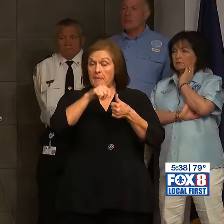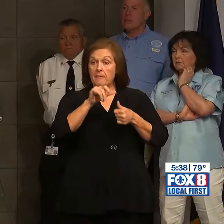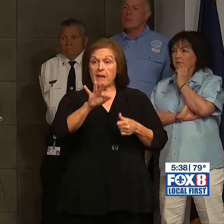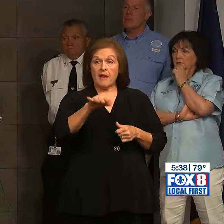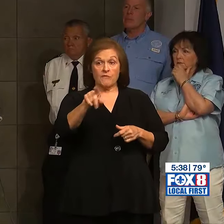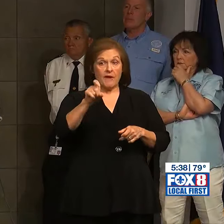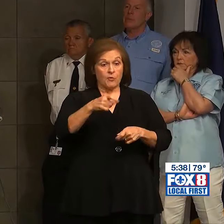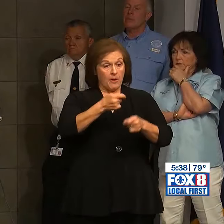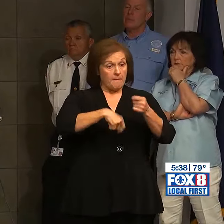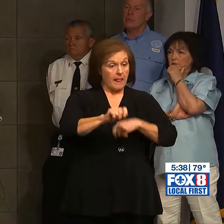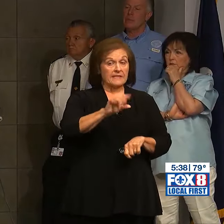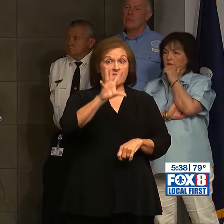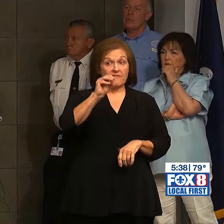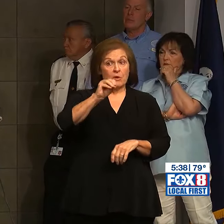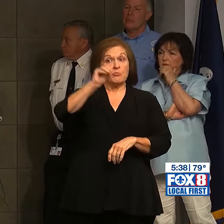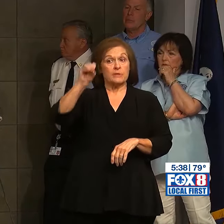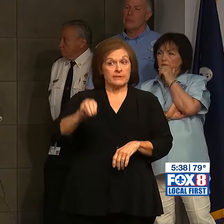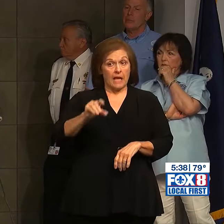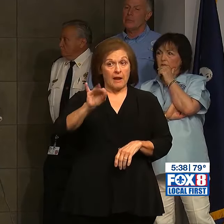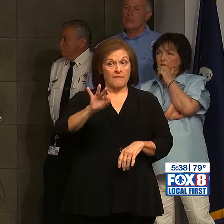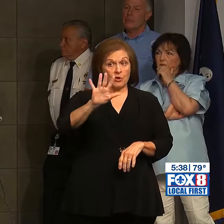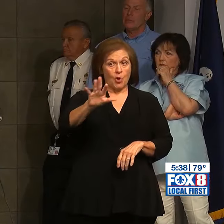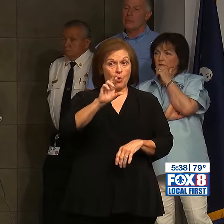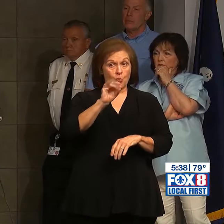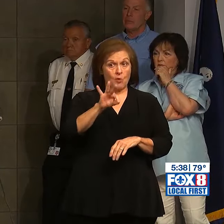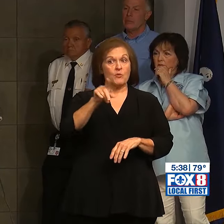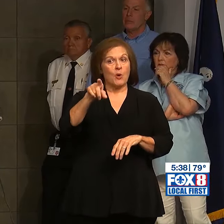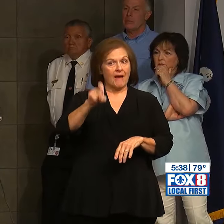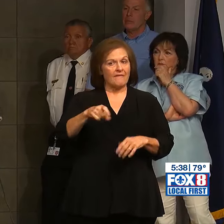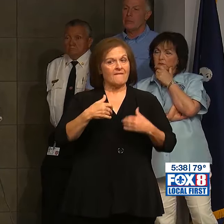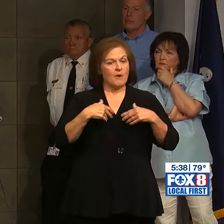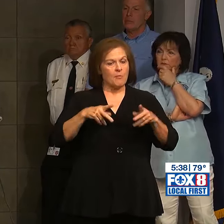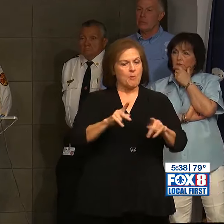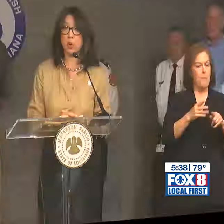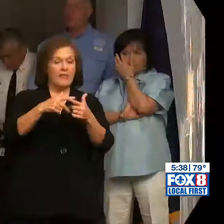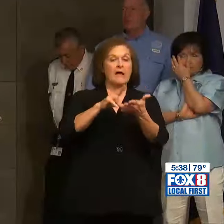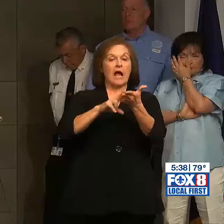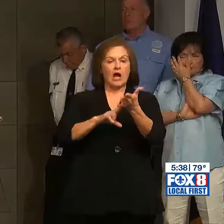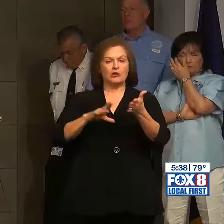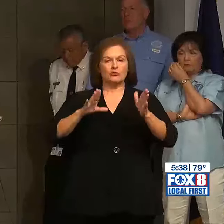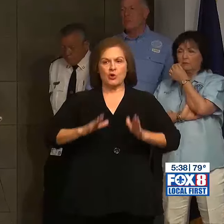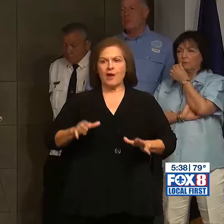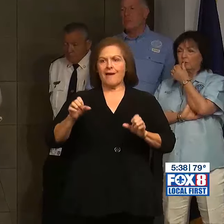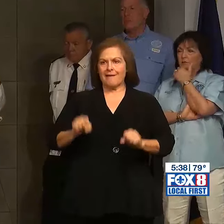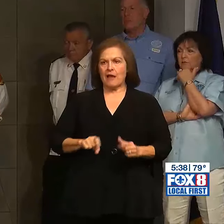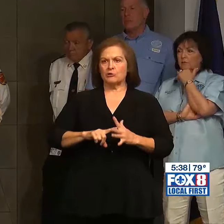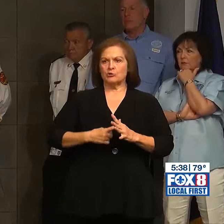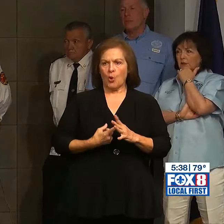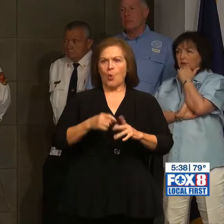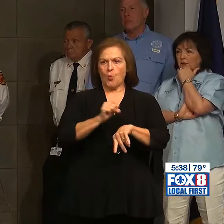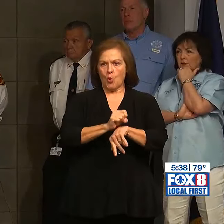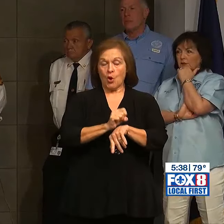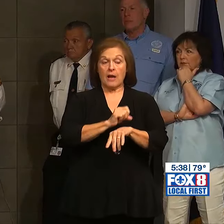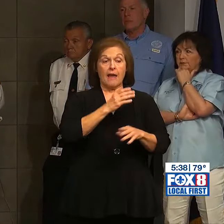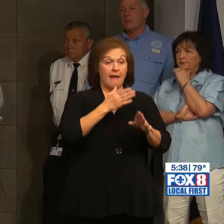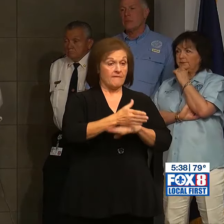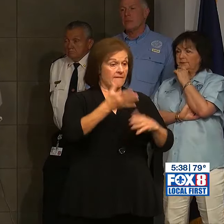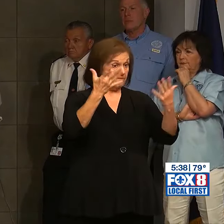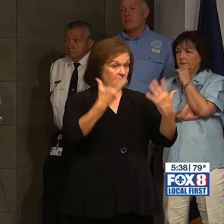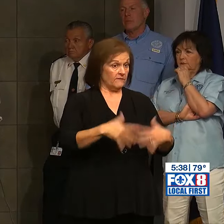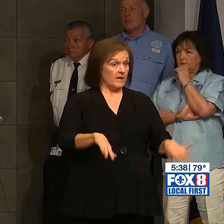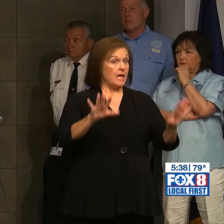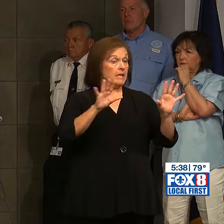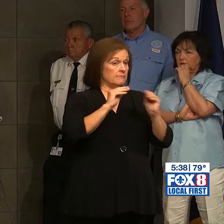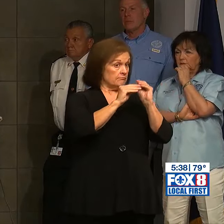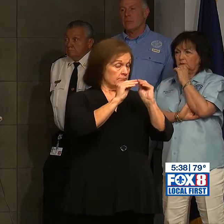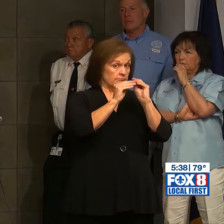have to replace over 50% of your roof, you're going to need a permit before you do that work. And after your contractor finishes the work, they're going to